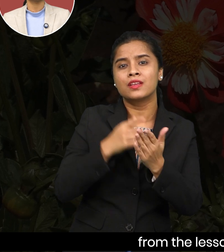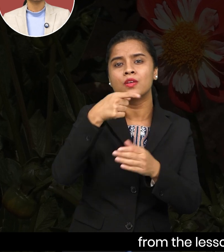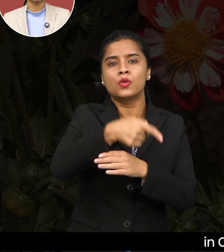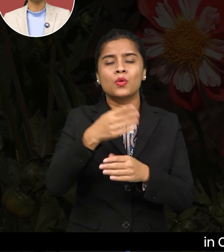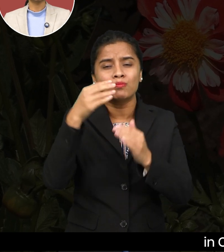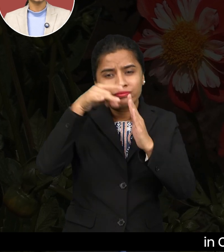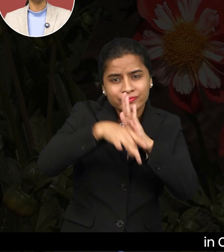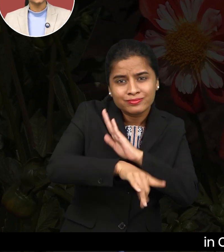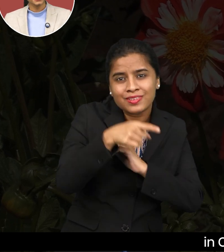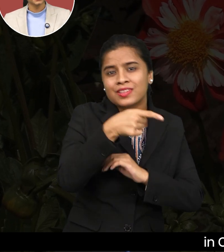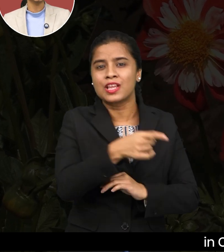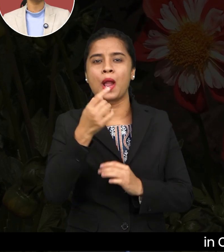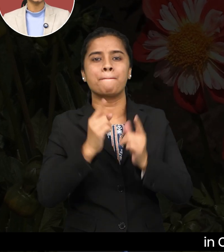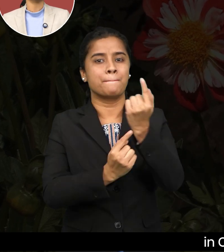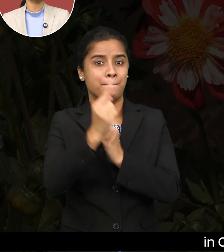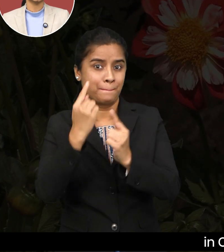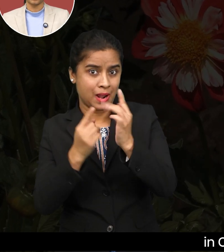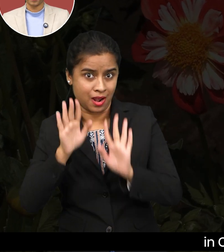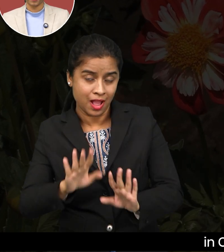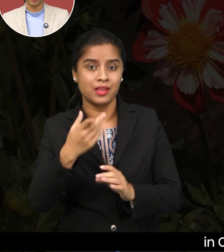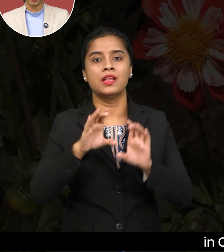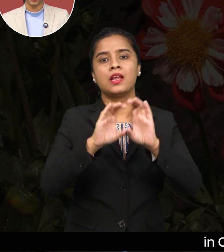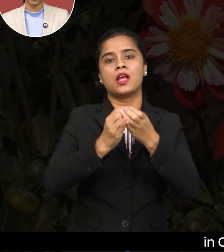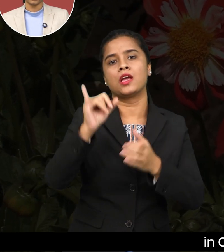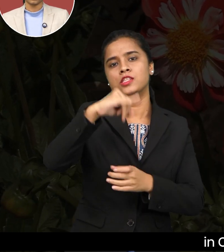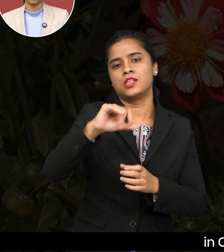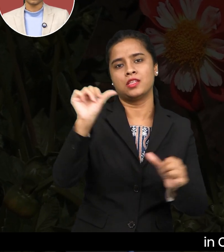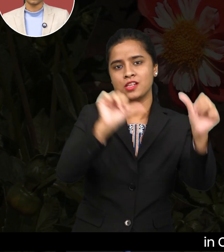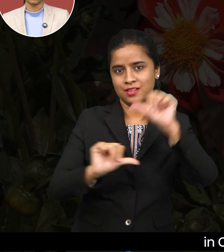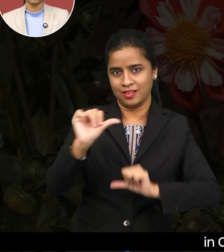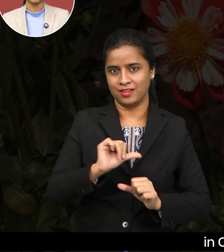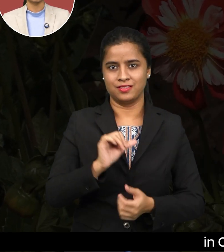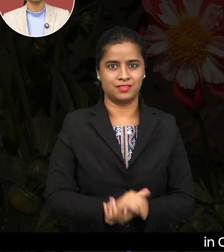Plants in Class 6th Science.